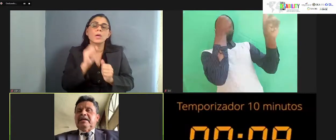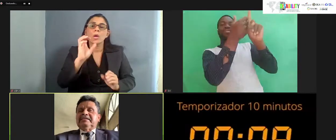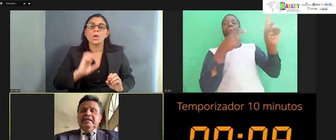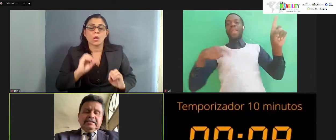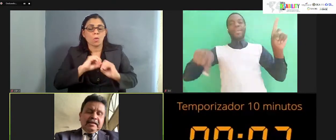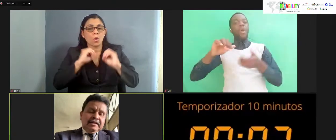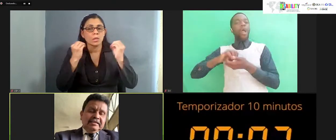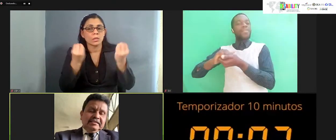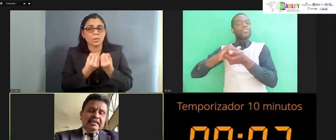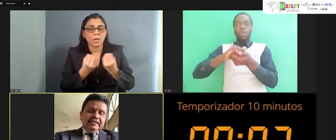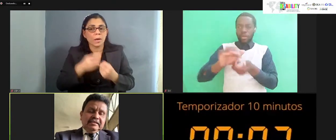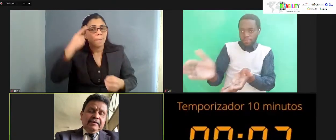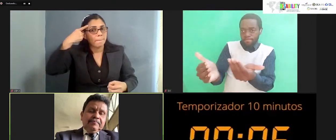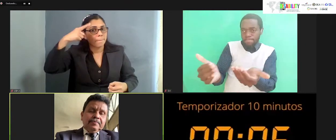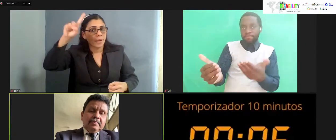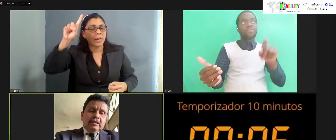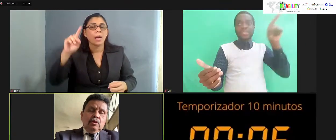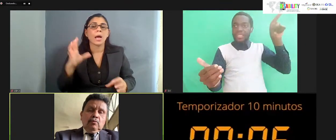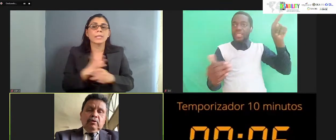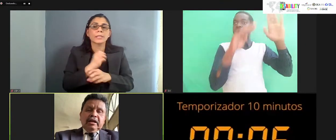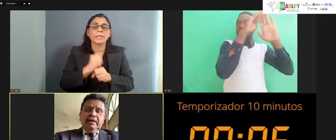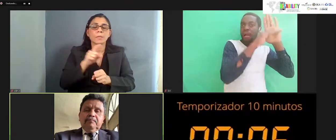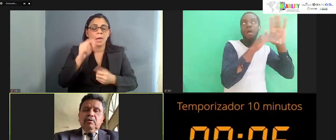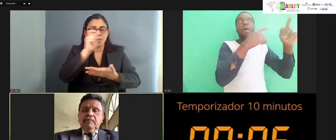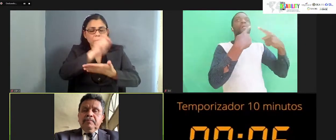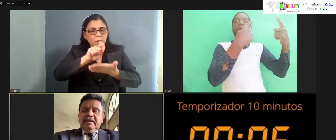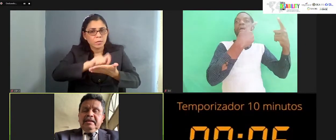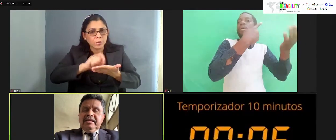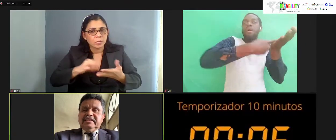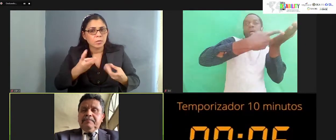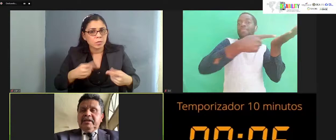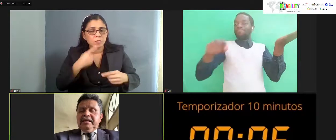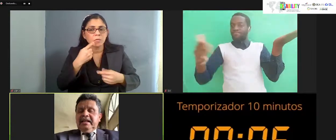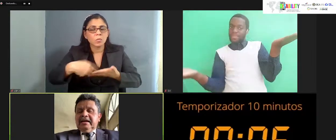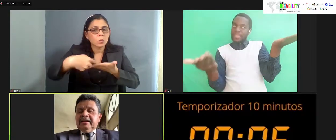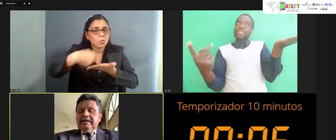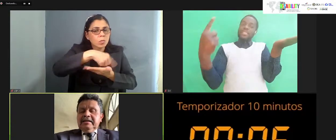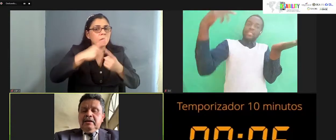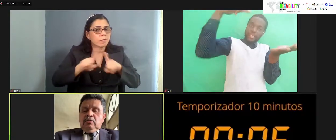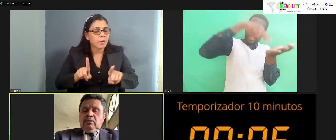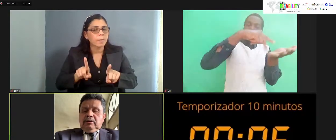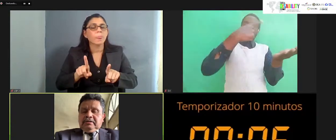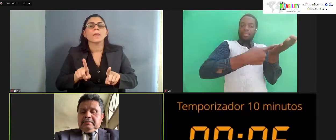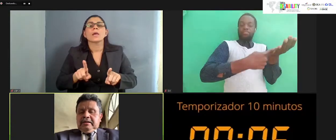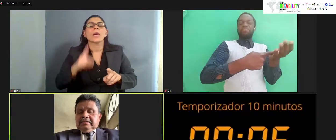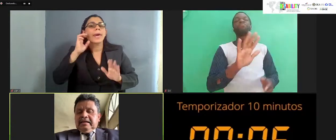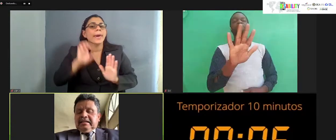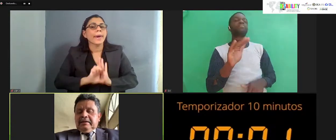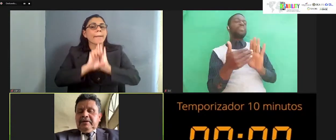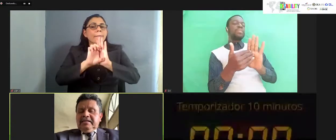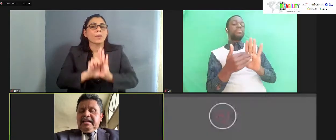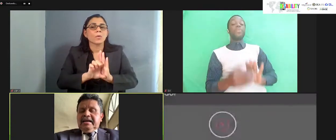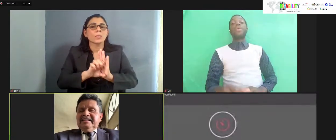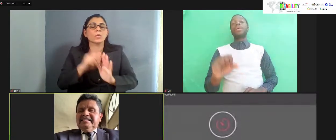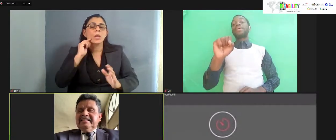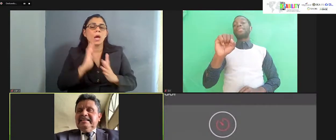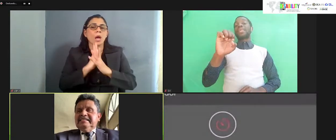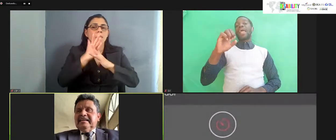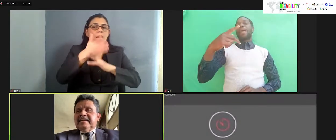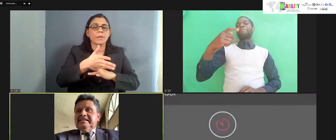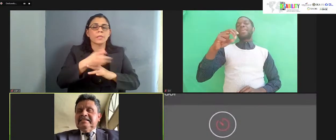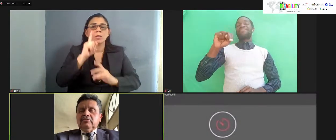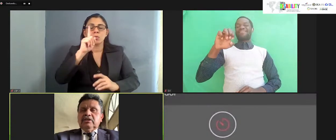companion to the organizations to carry out this incident so for example separate neck